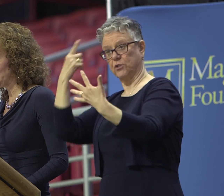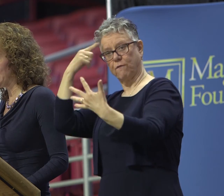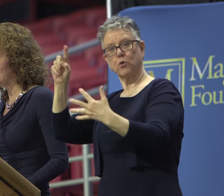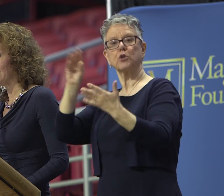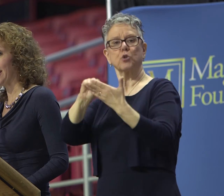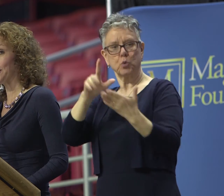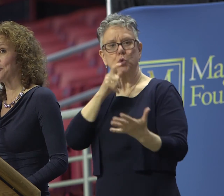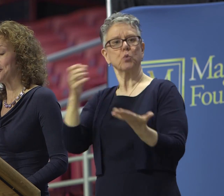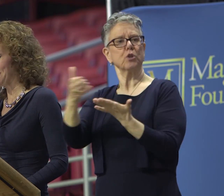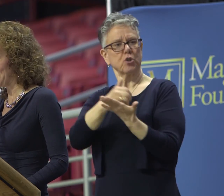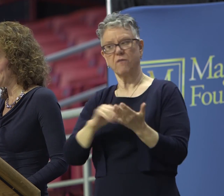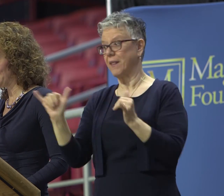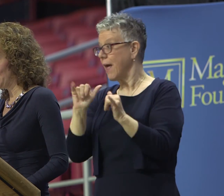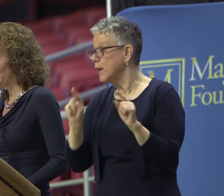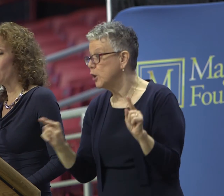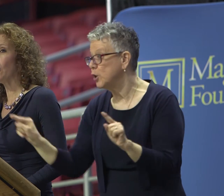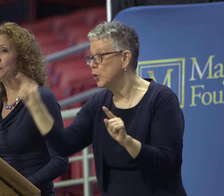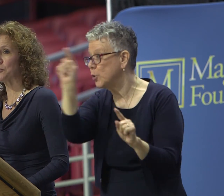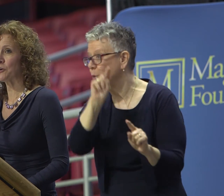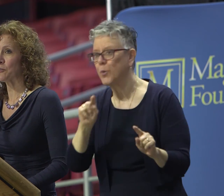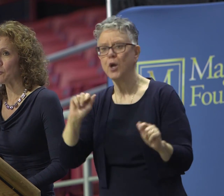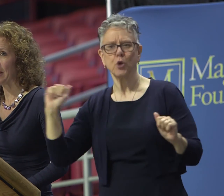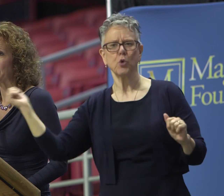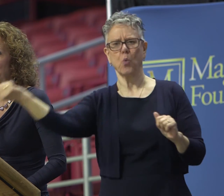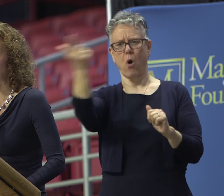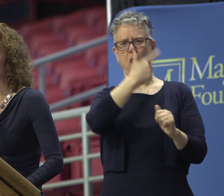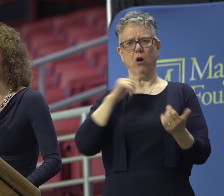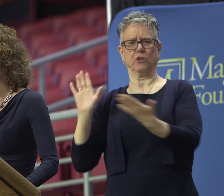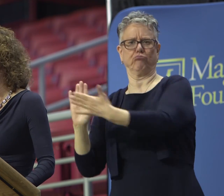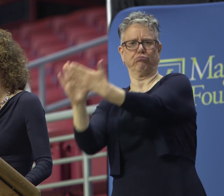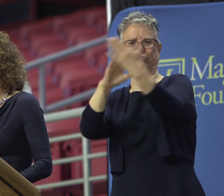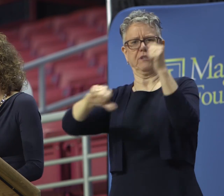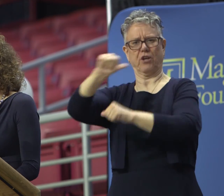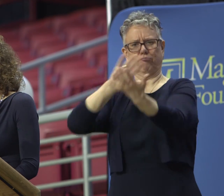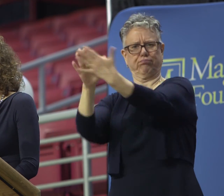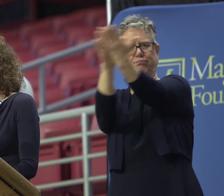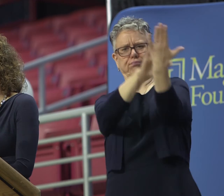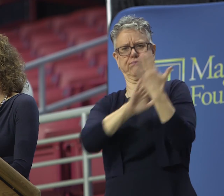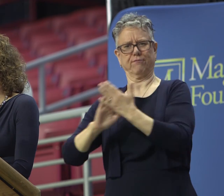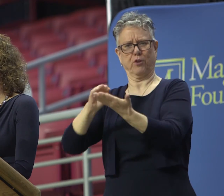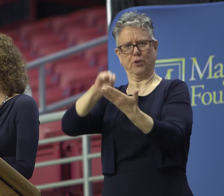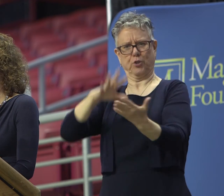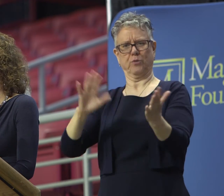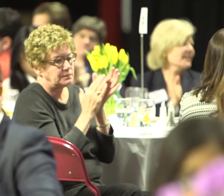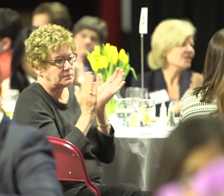deserving students like yourselves. You all deserve a round of applause.